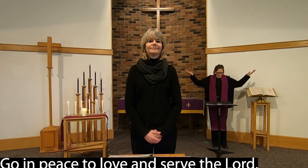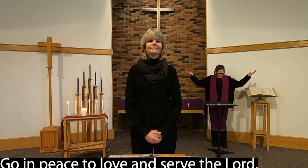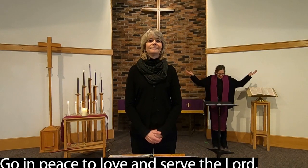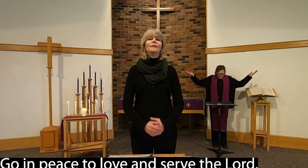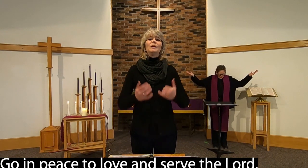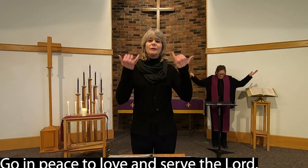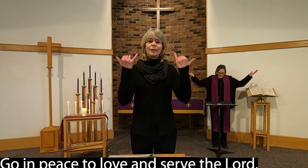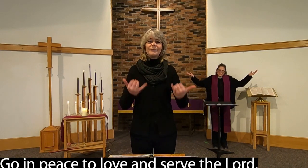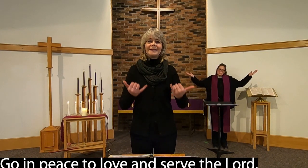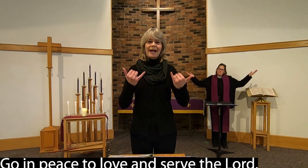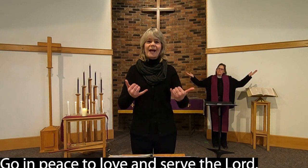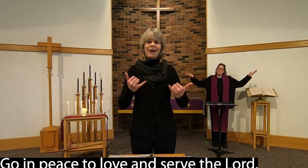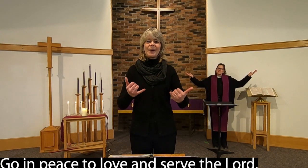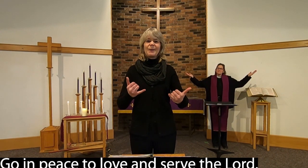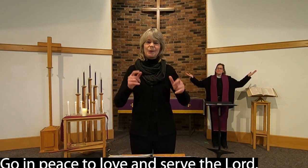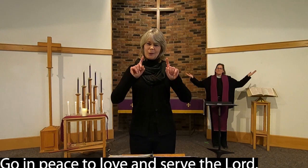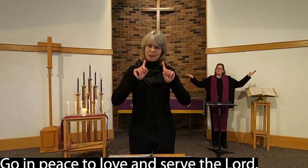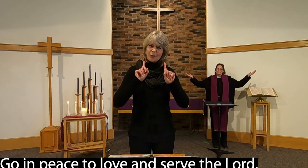Go in peace